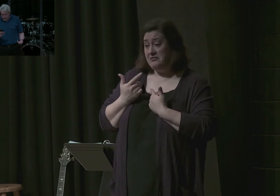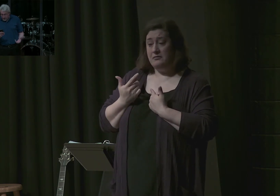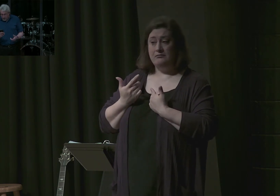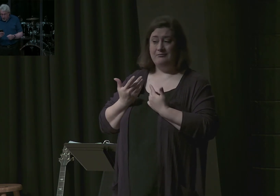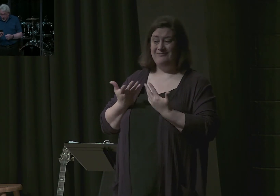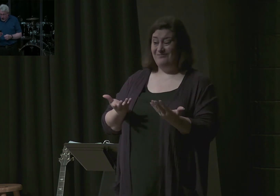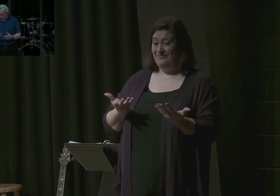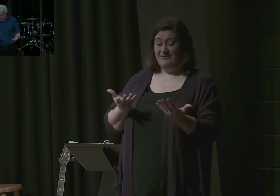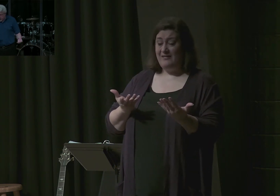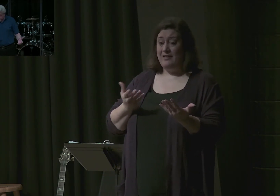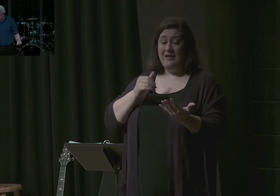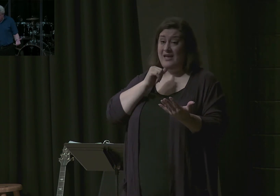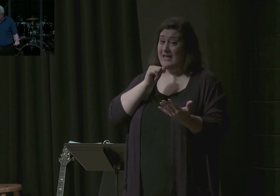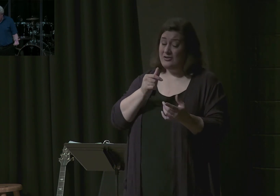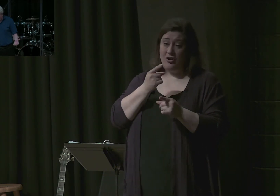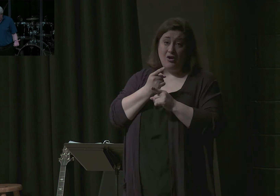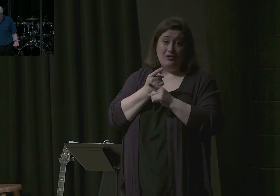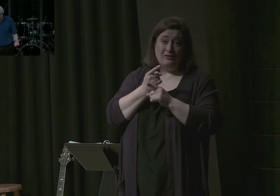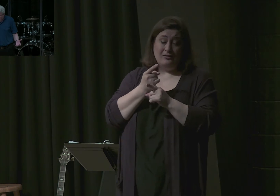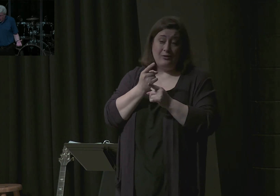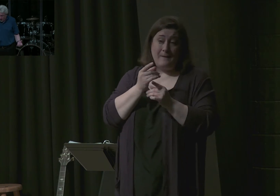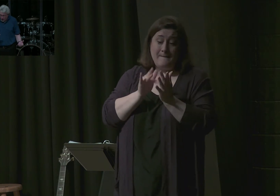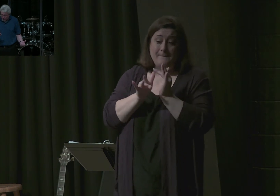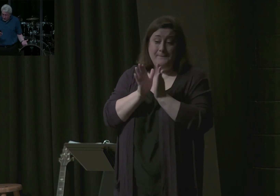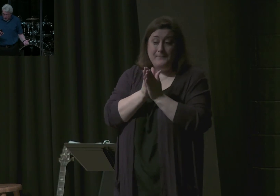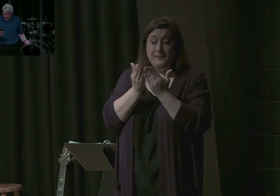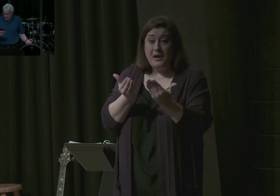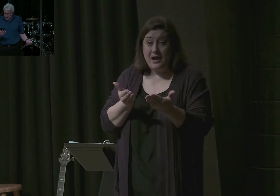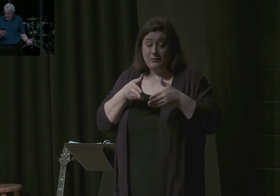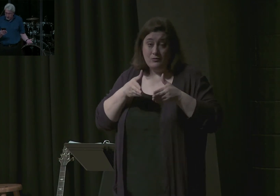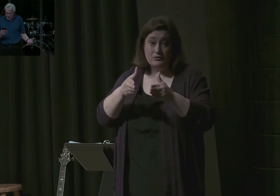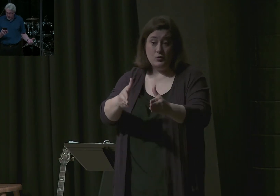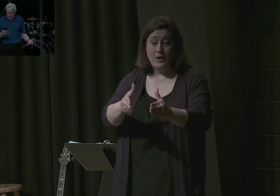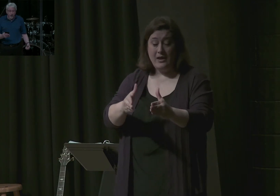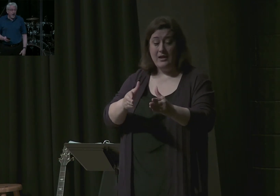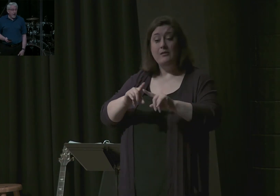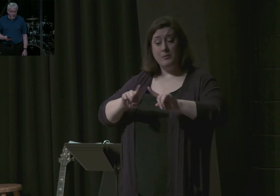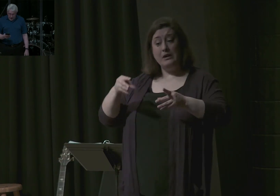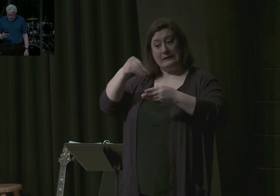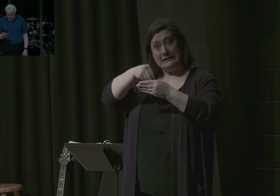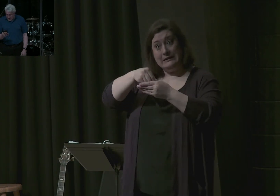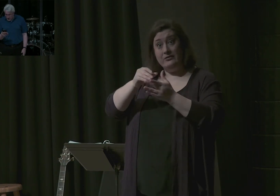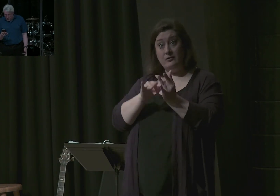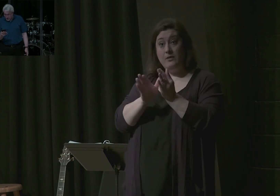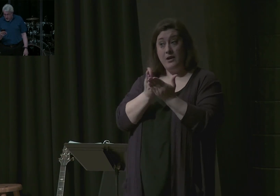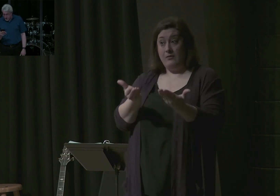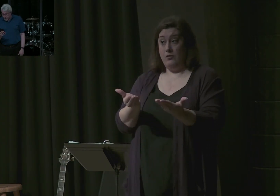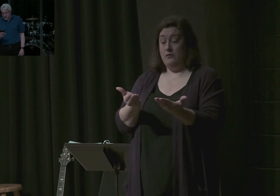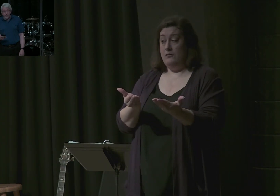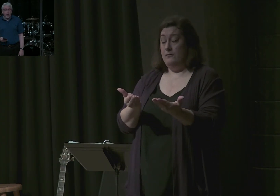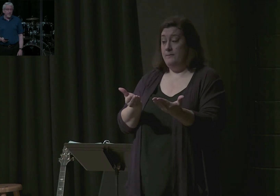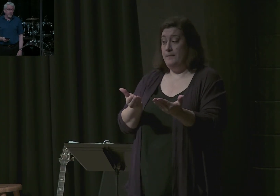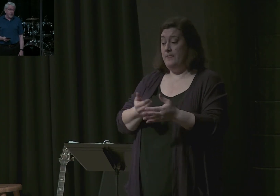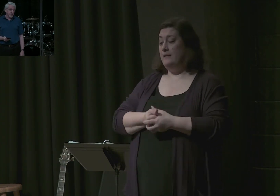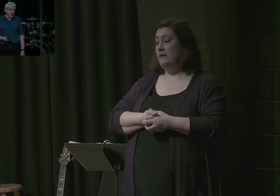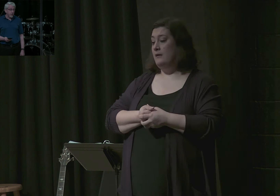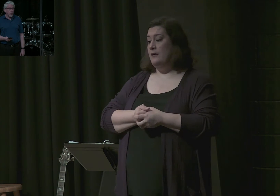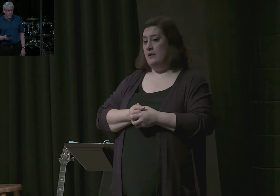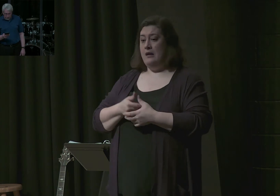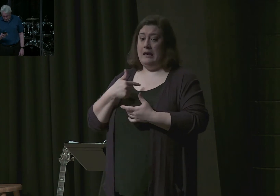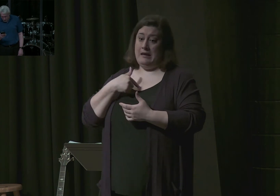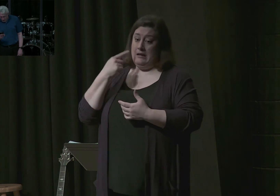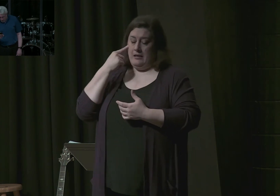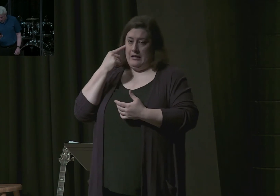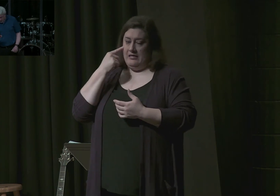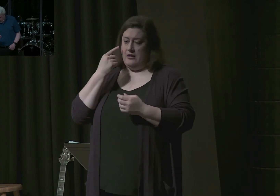living is the biblical way. It does not mean that it is wrong, although my observation of it in the Bible is that it is an opportunity and provocation for